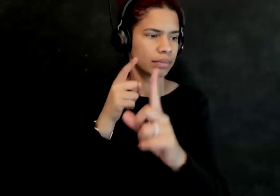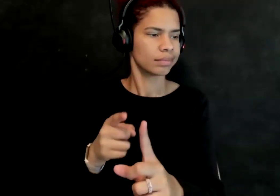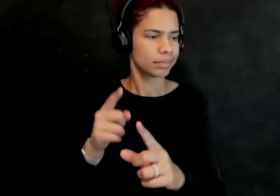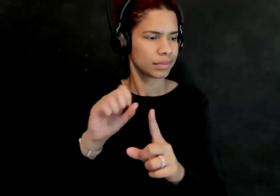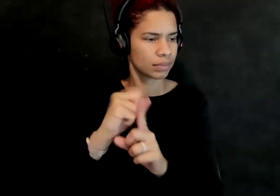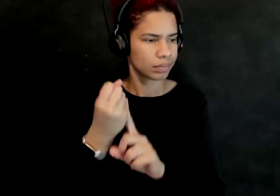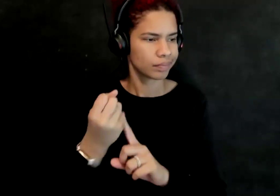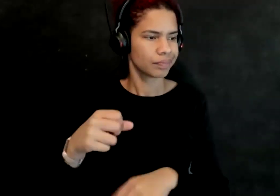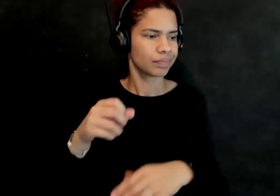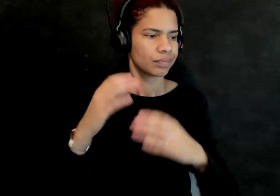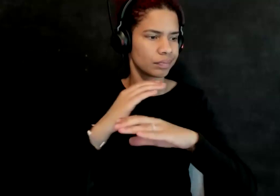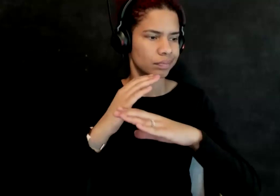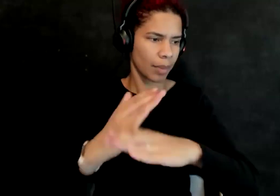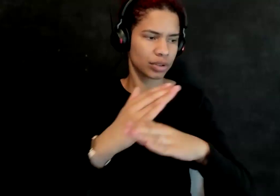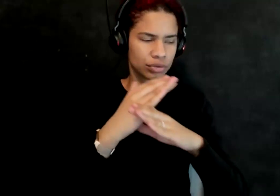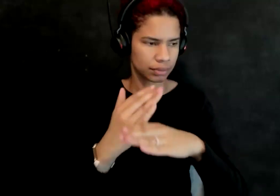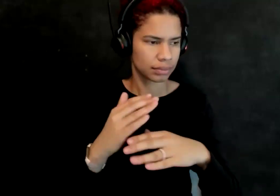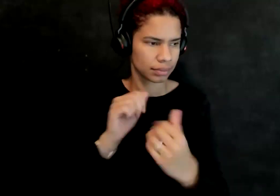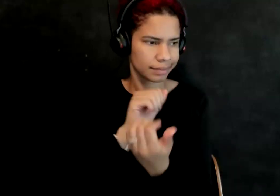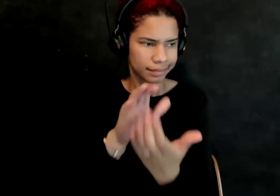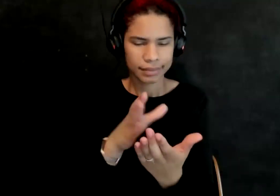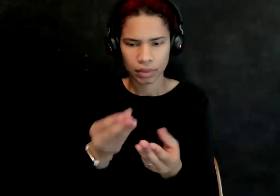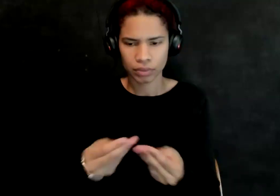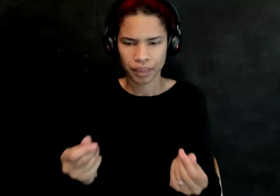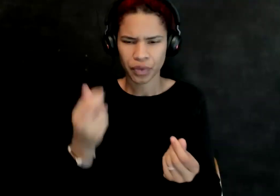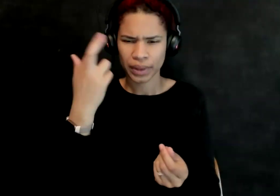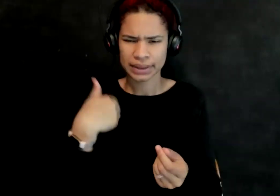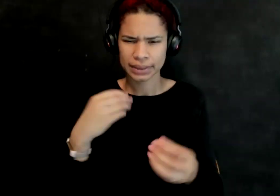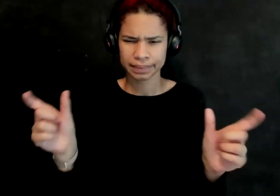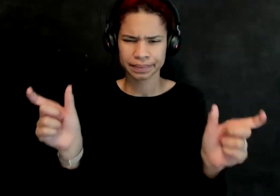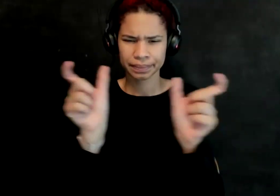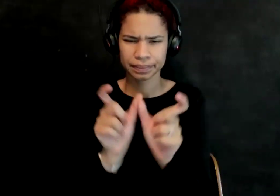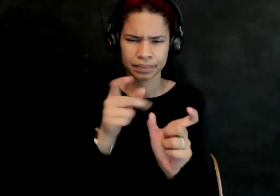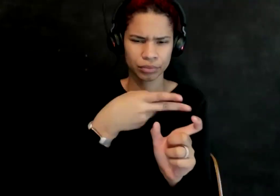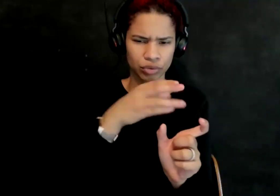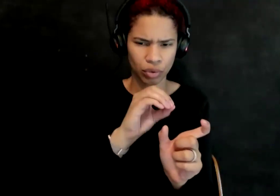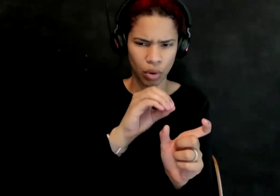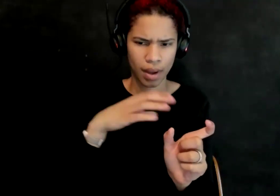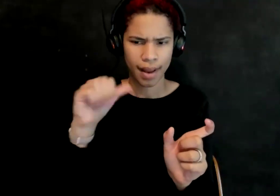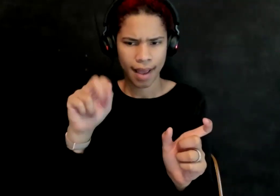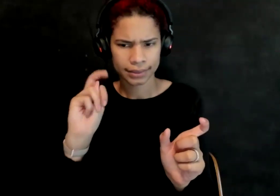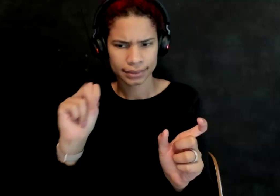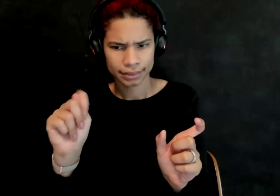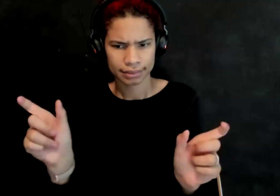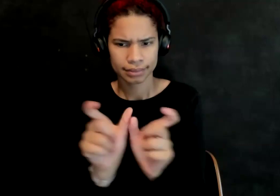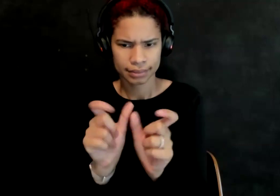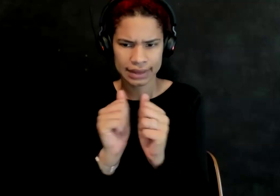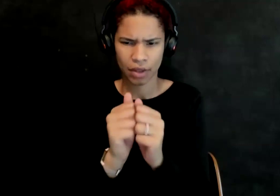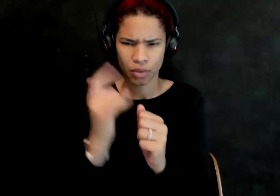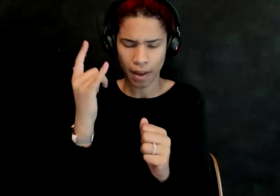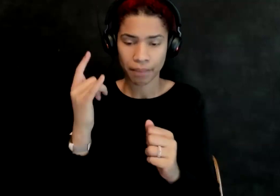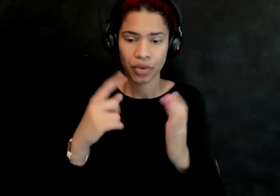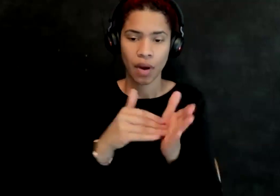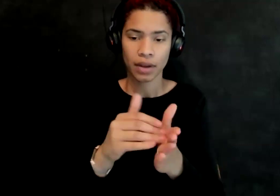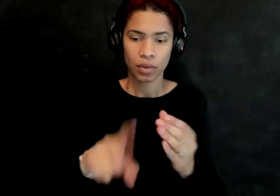and resolution. So the reason why I put protagonist and antagonist together is because a lot of times when people teach the